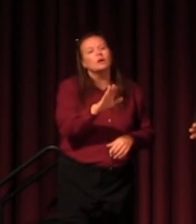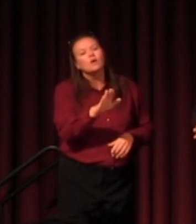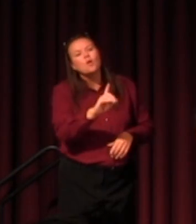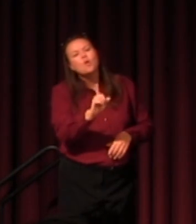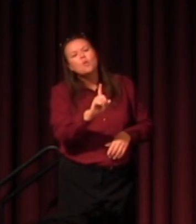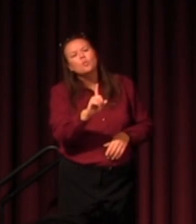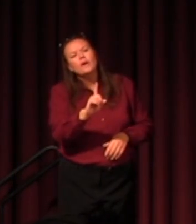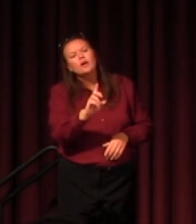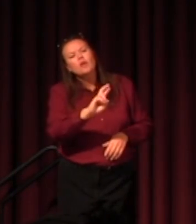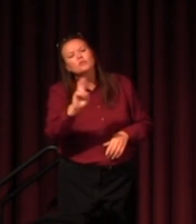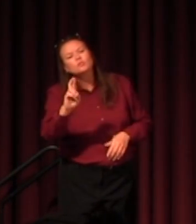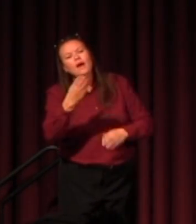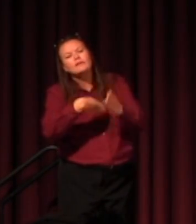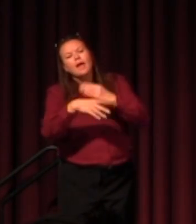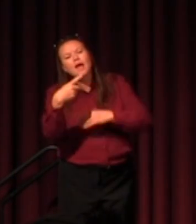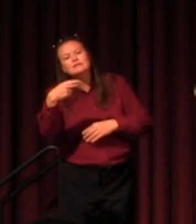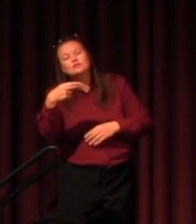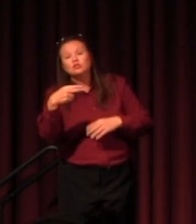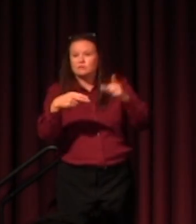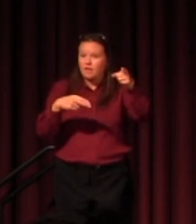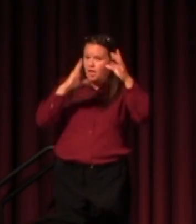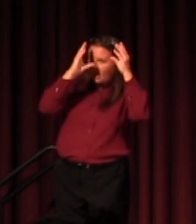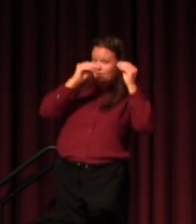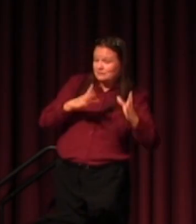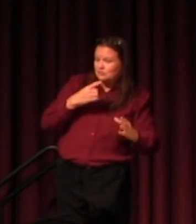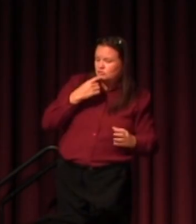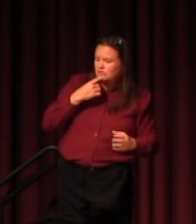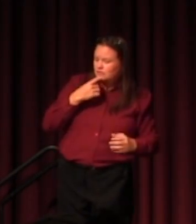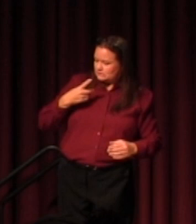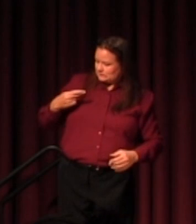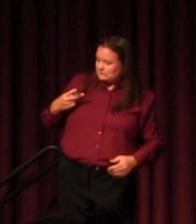scissors? And she said, the scissors are right there.